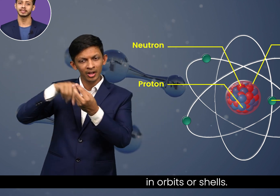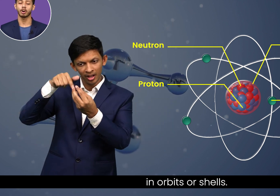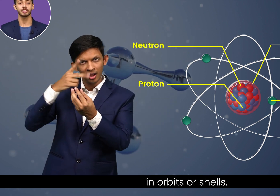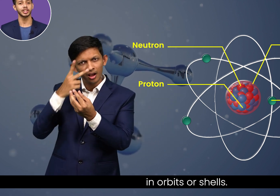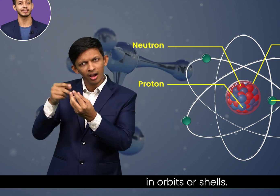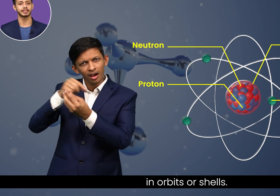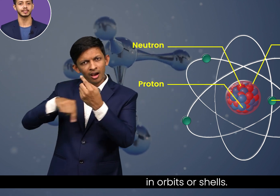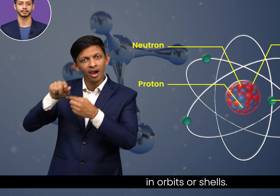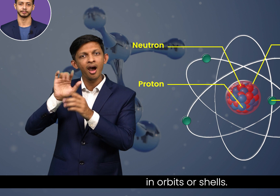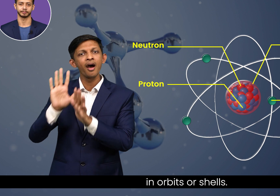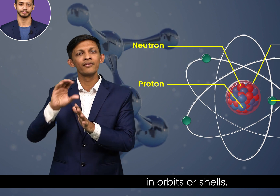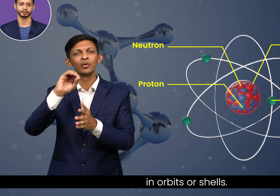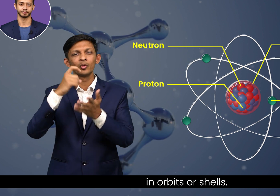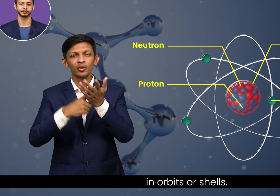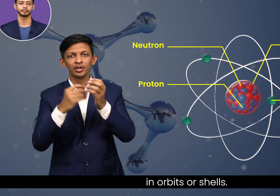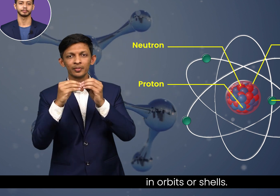orbits or shells.